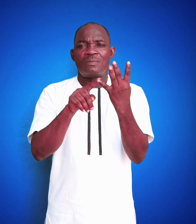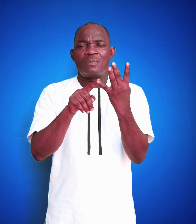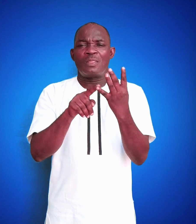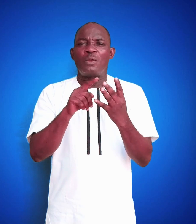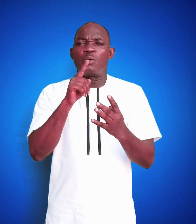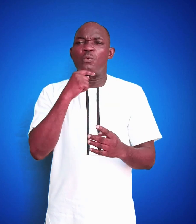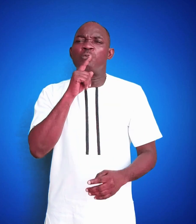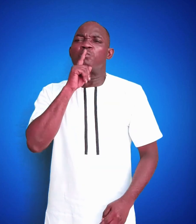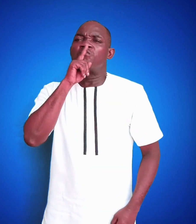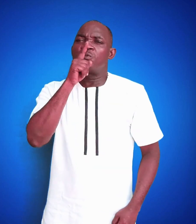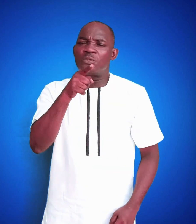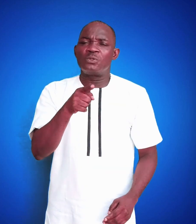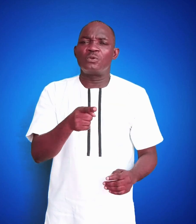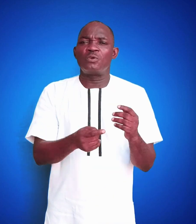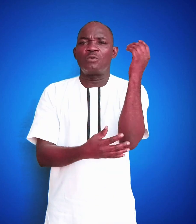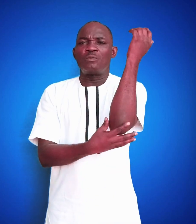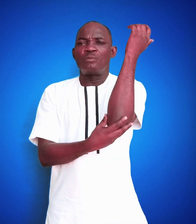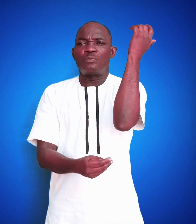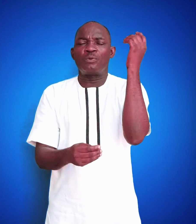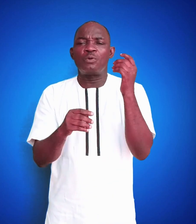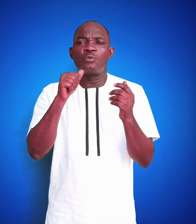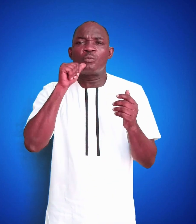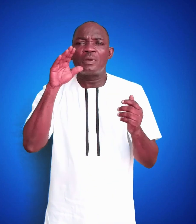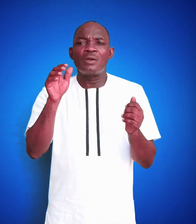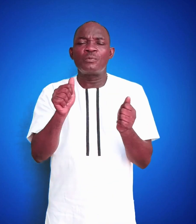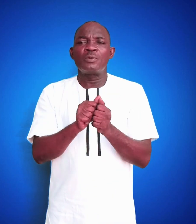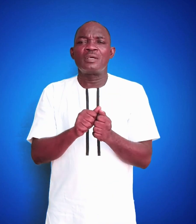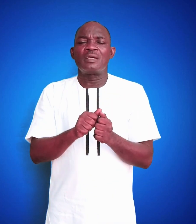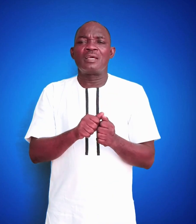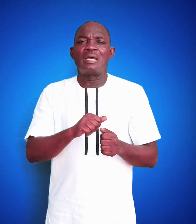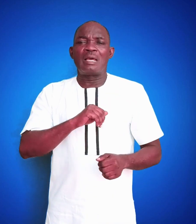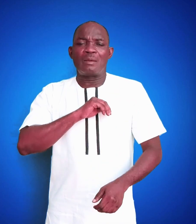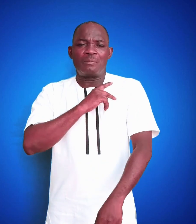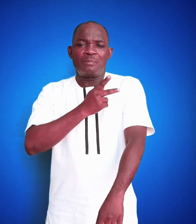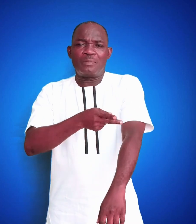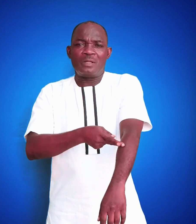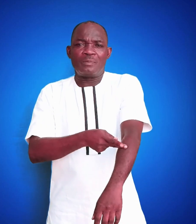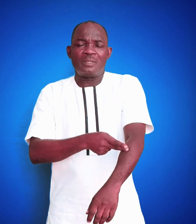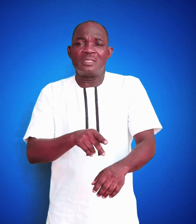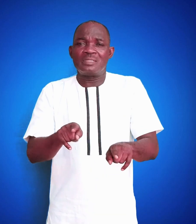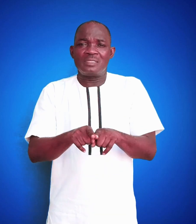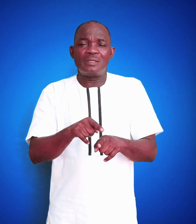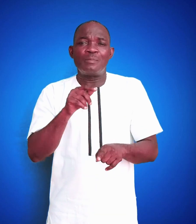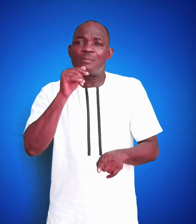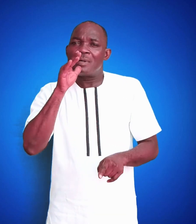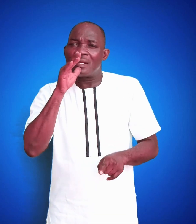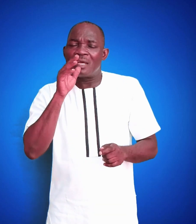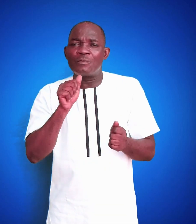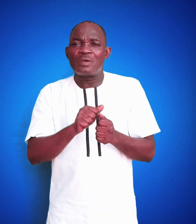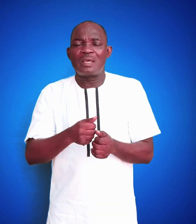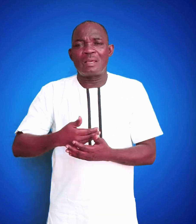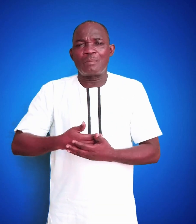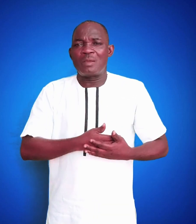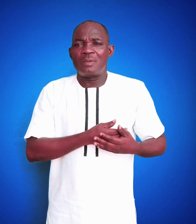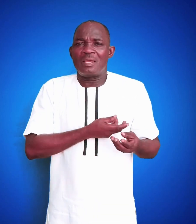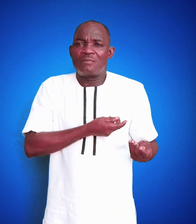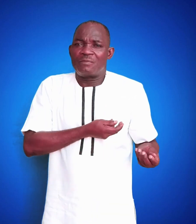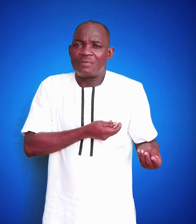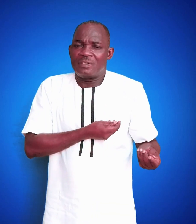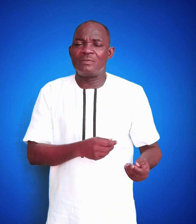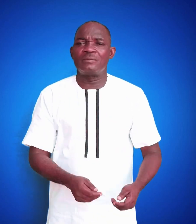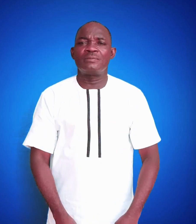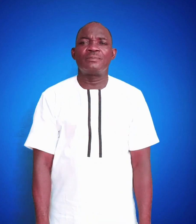Very poor pregnant women and lactating mothers with infants under